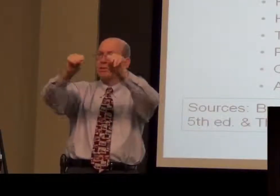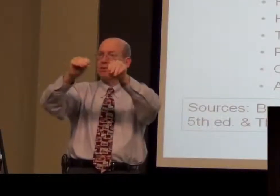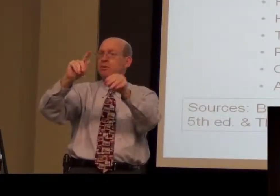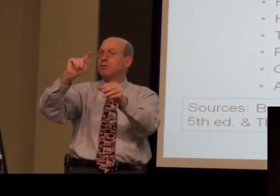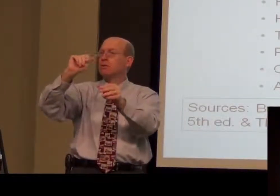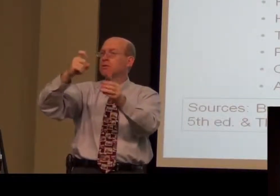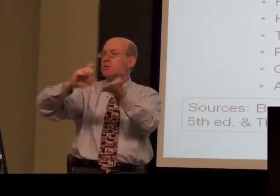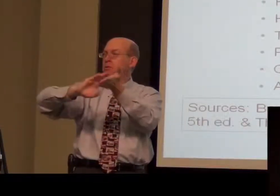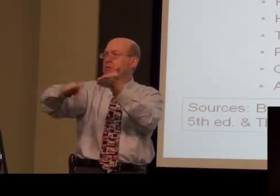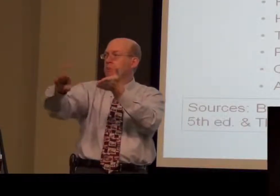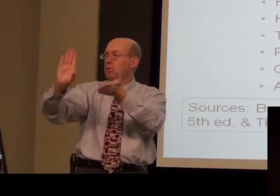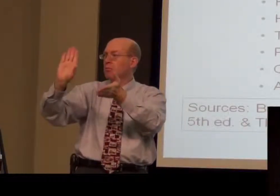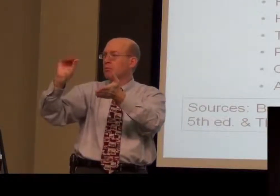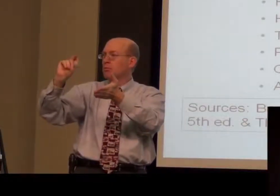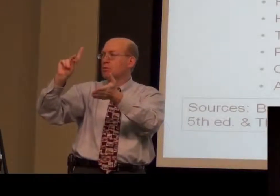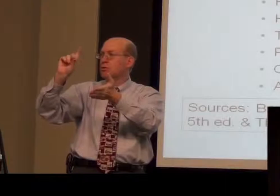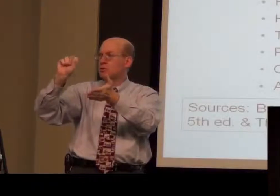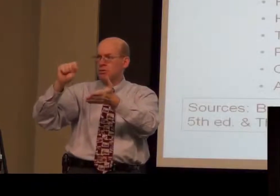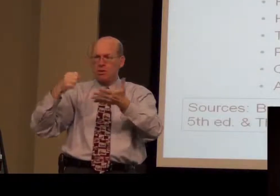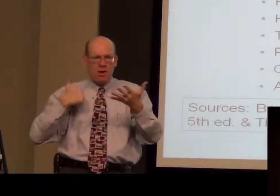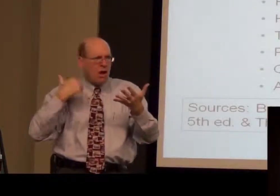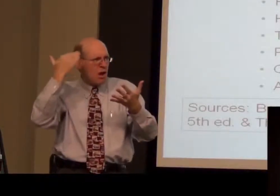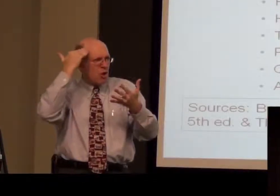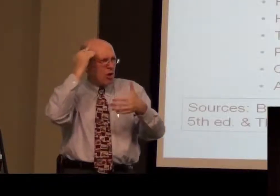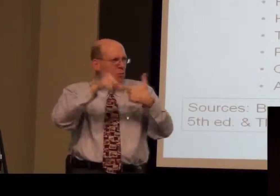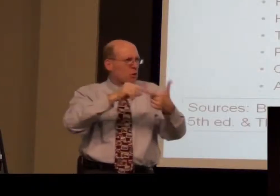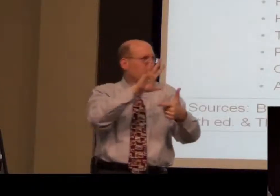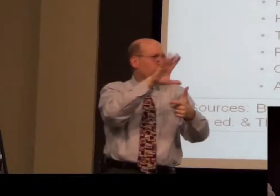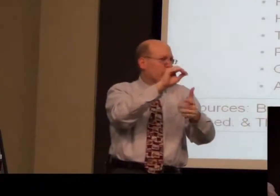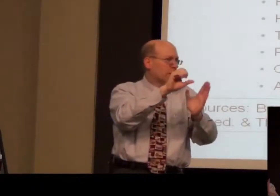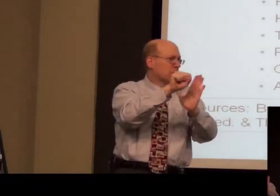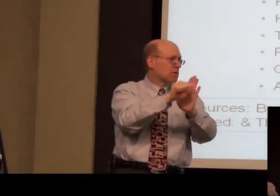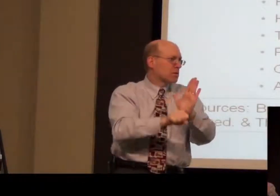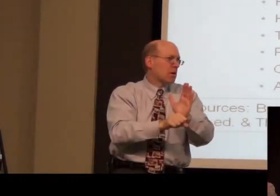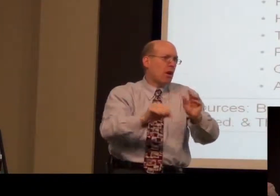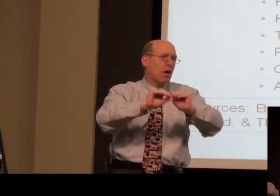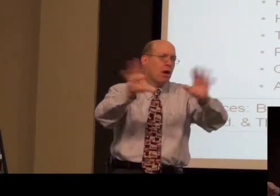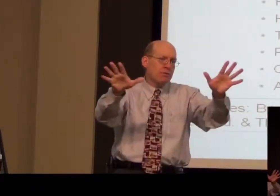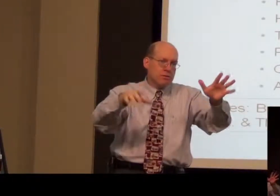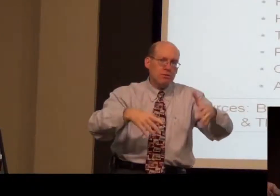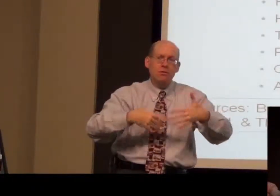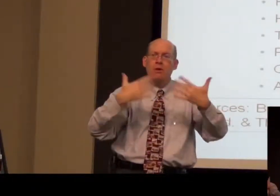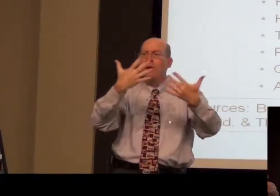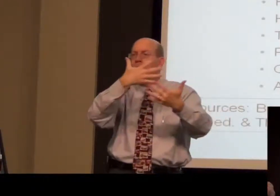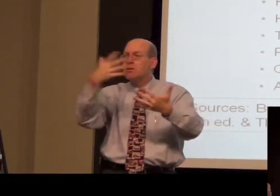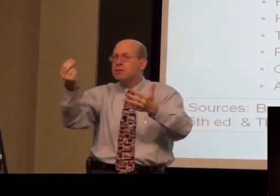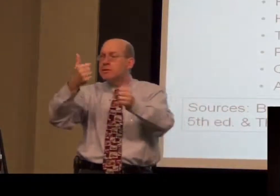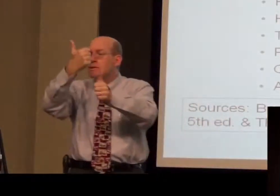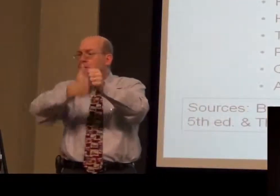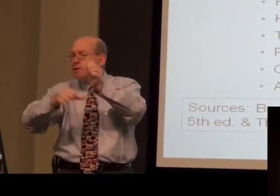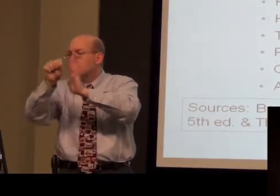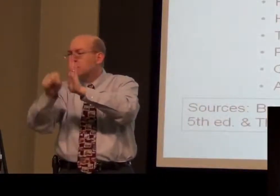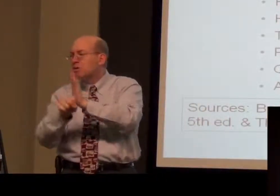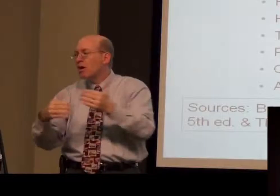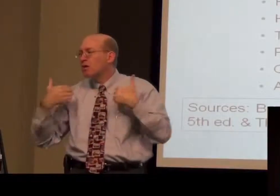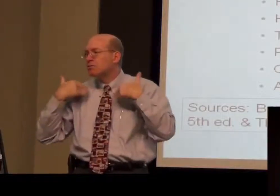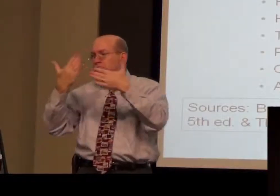87,500 state and local governments use tax-exempt bonds in order to fund their construction and their